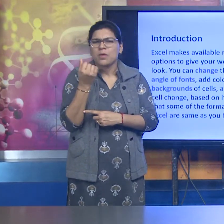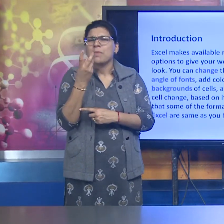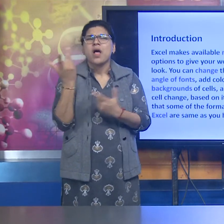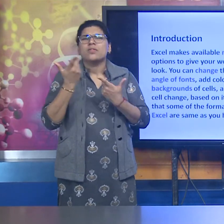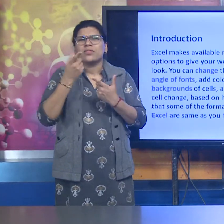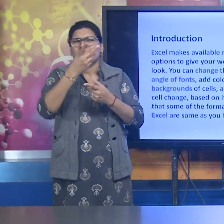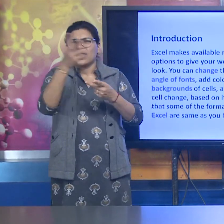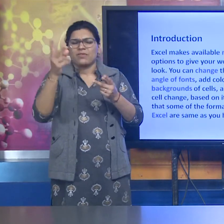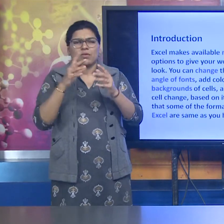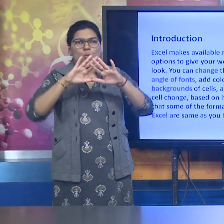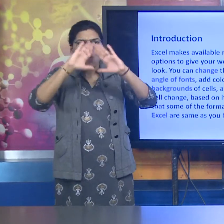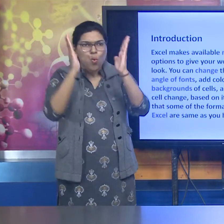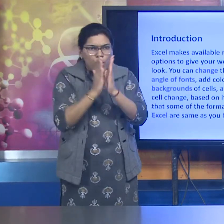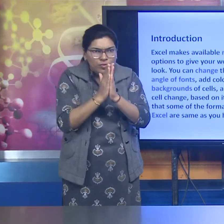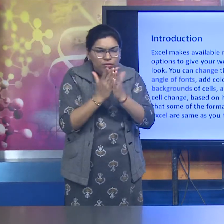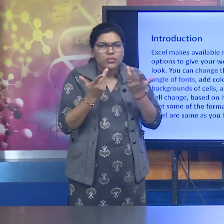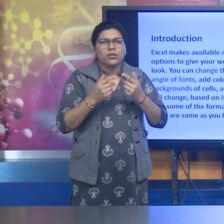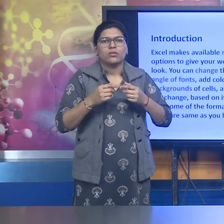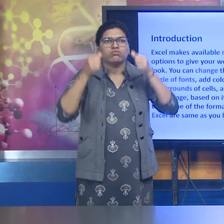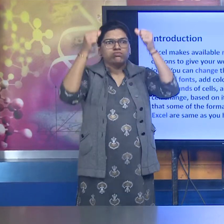numerous formatting